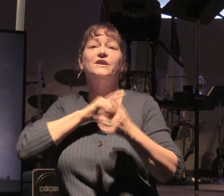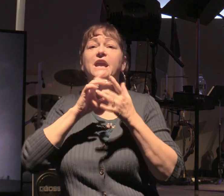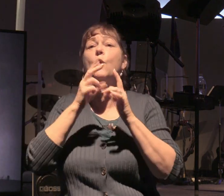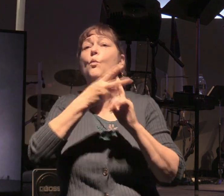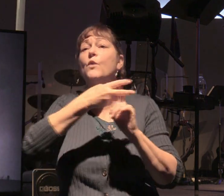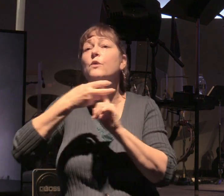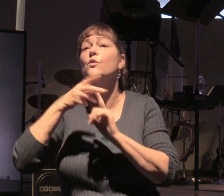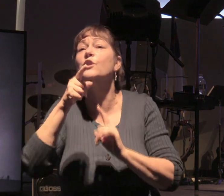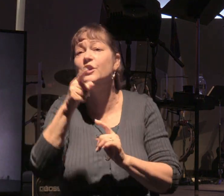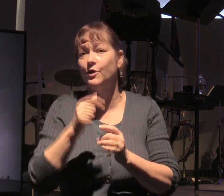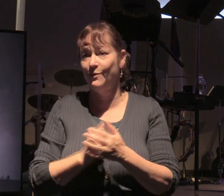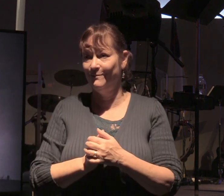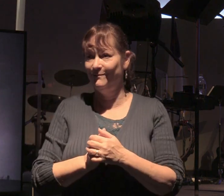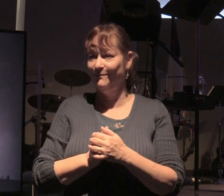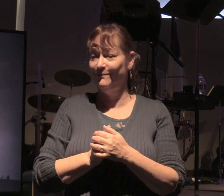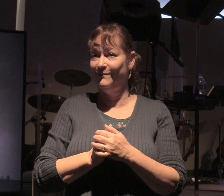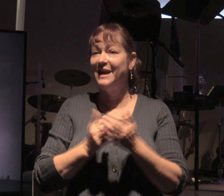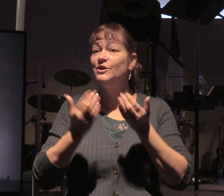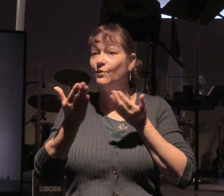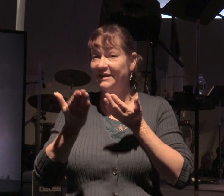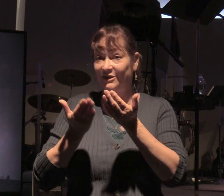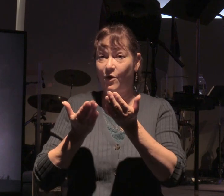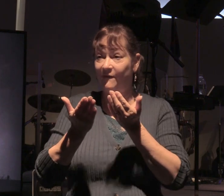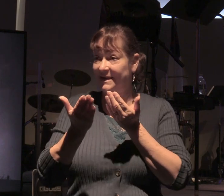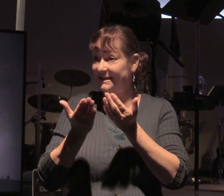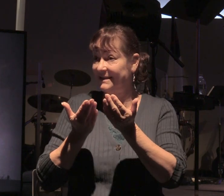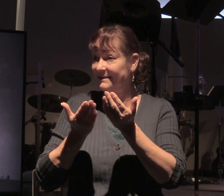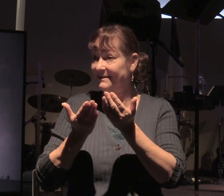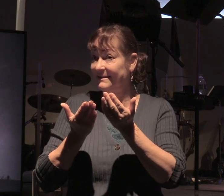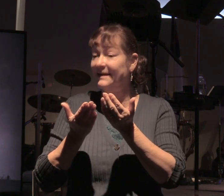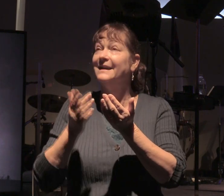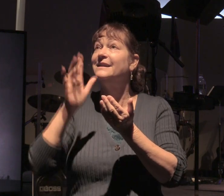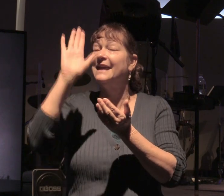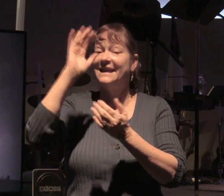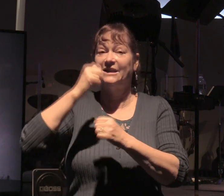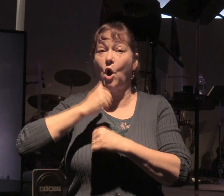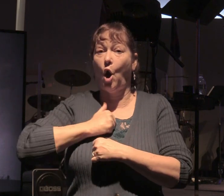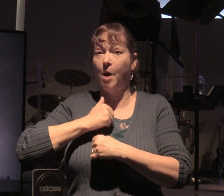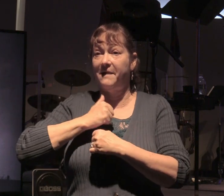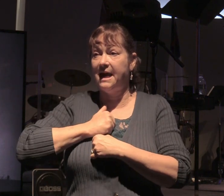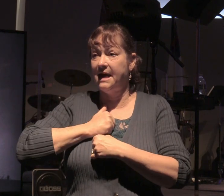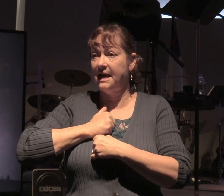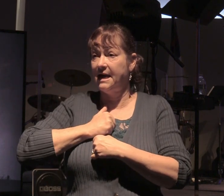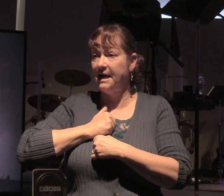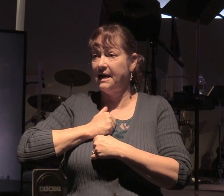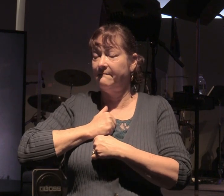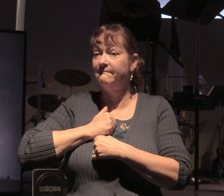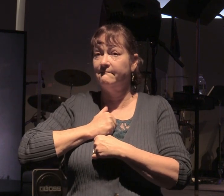you into his service, into his army.